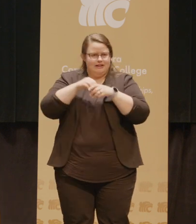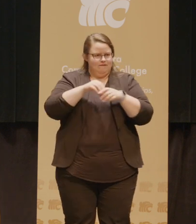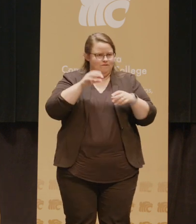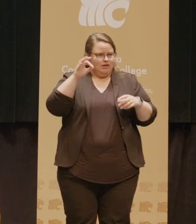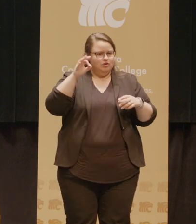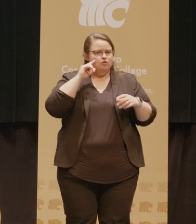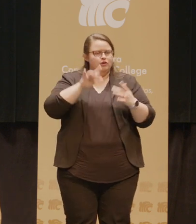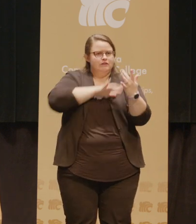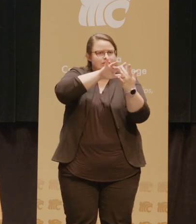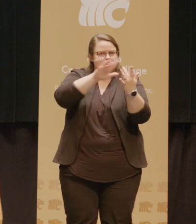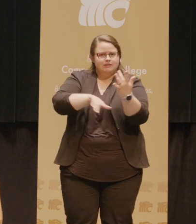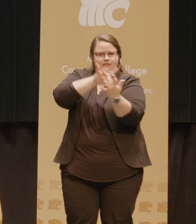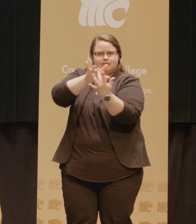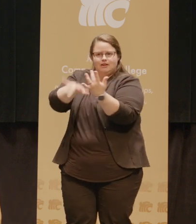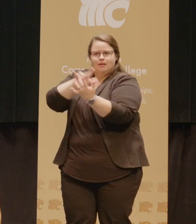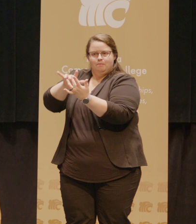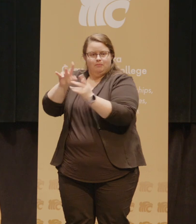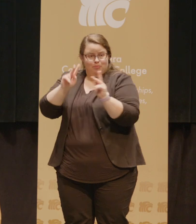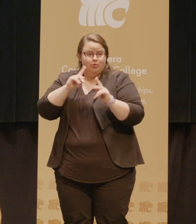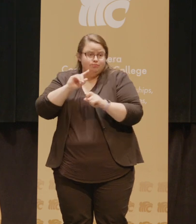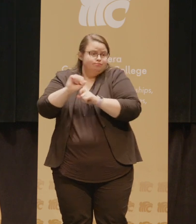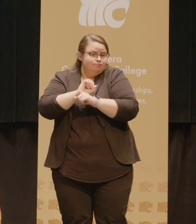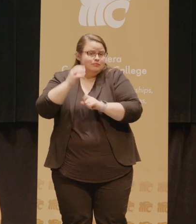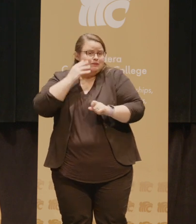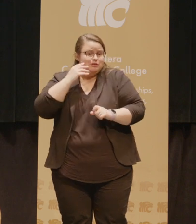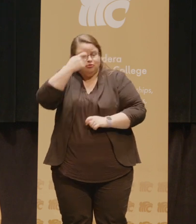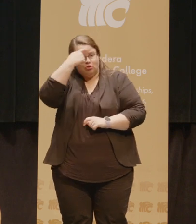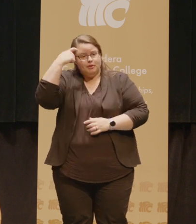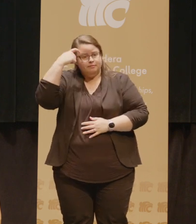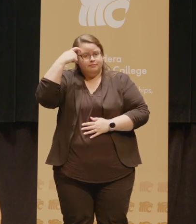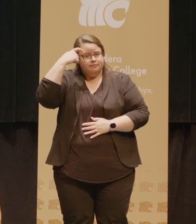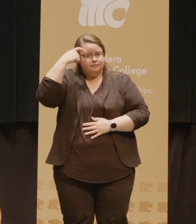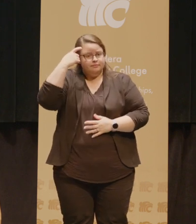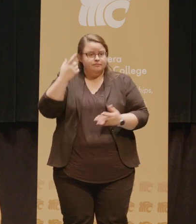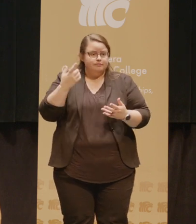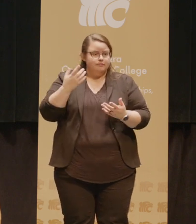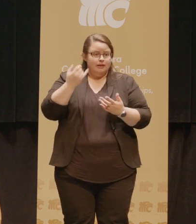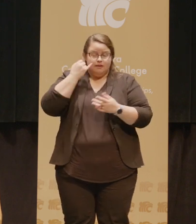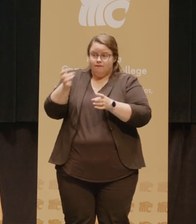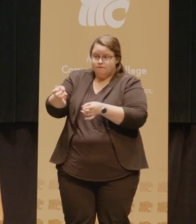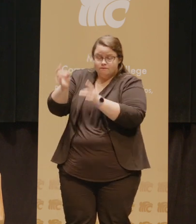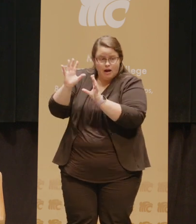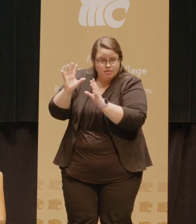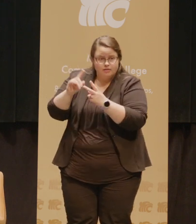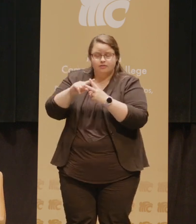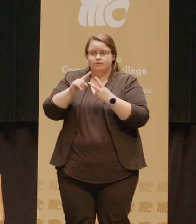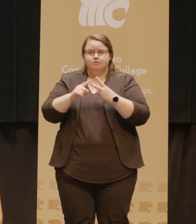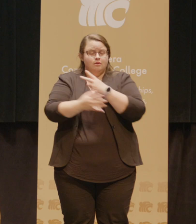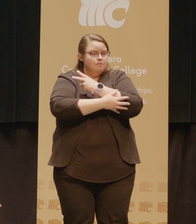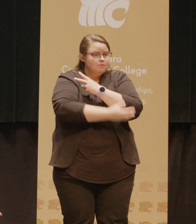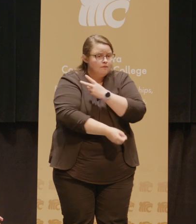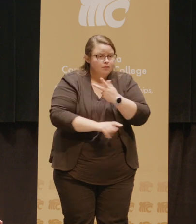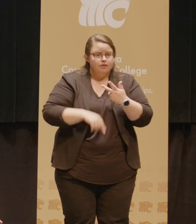different people who have experienced trauma. So whether that has to do with violence or being impoverished